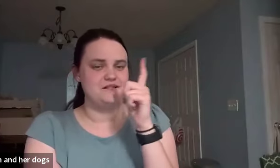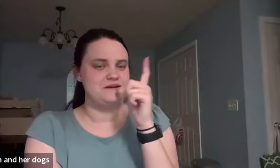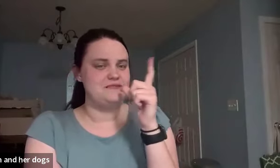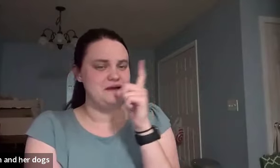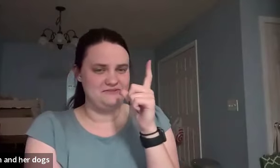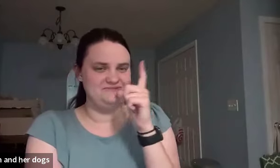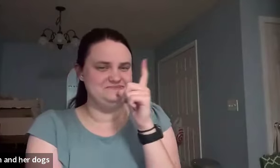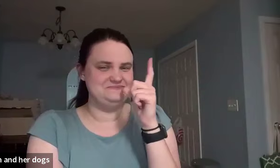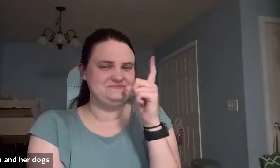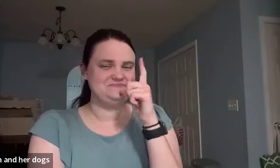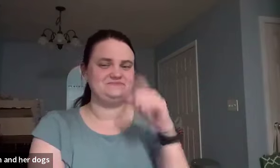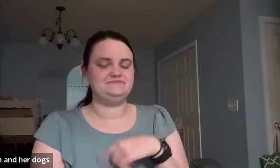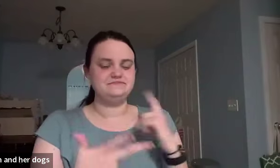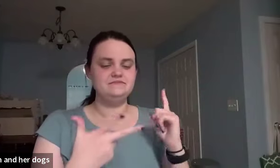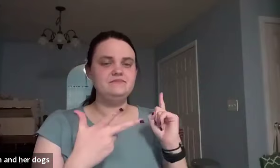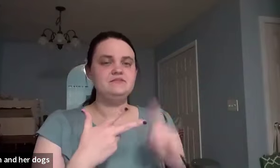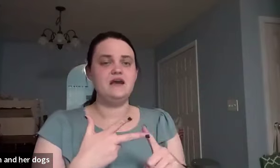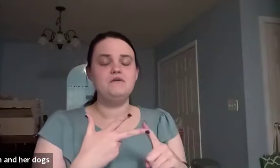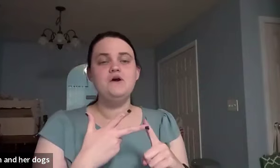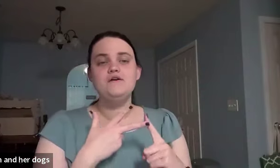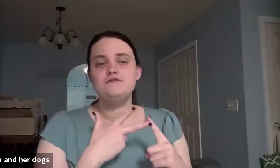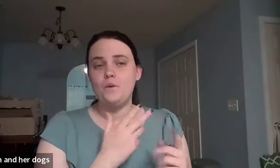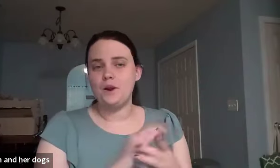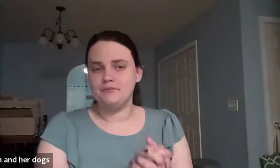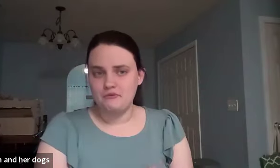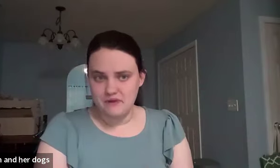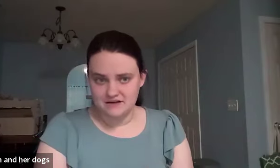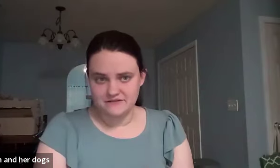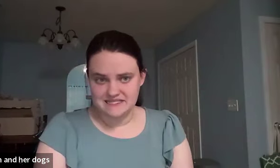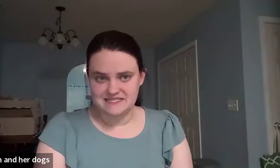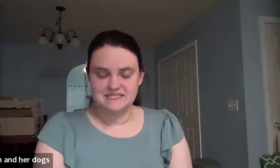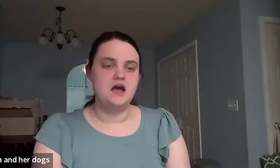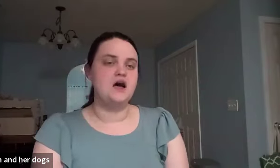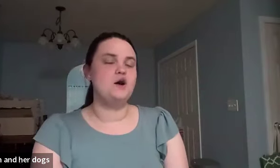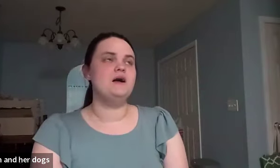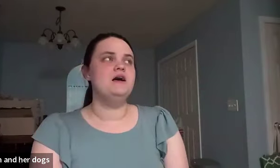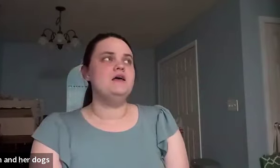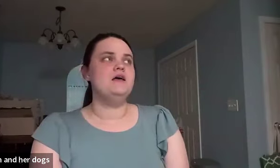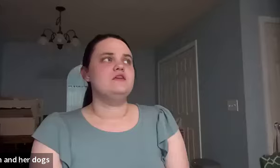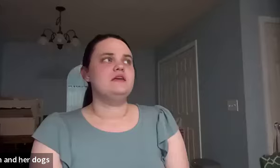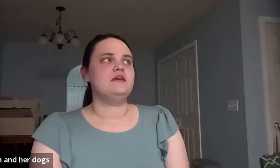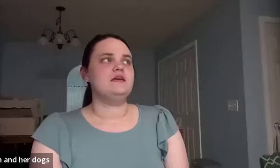All around the mouth. Now, for breakfast,